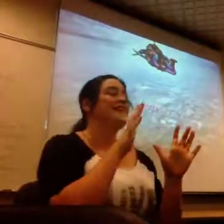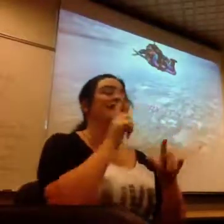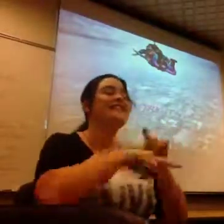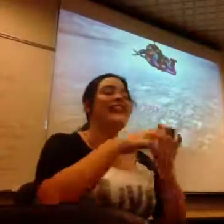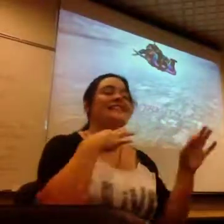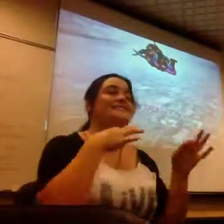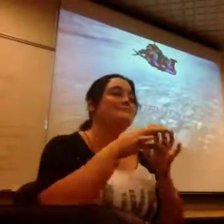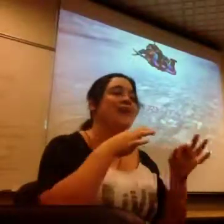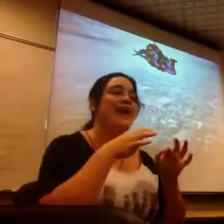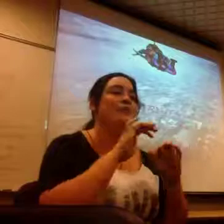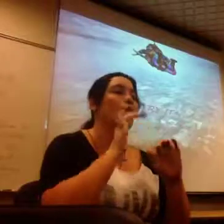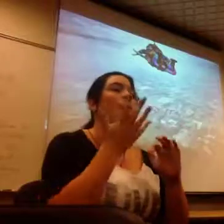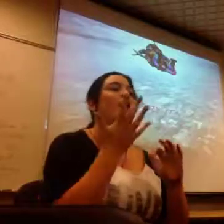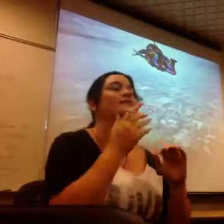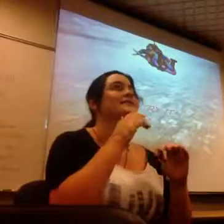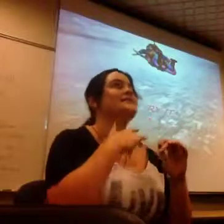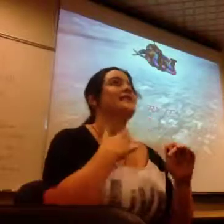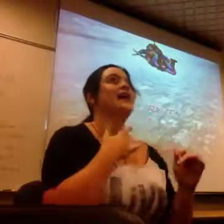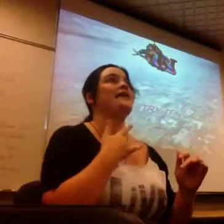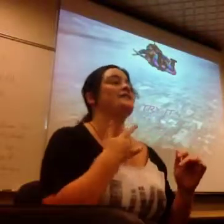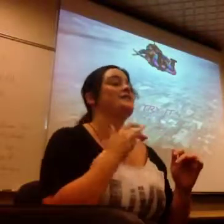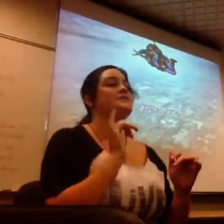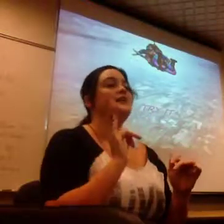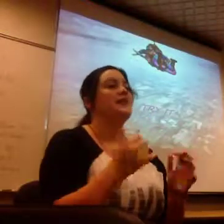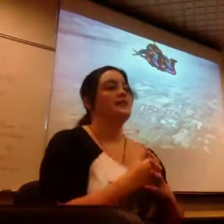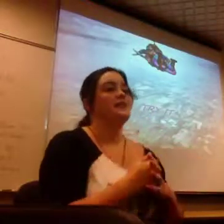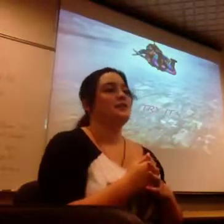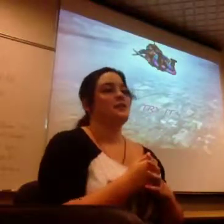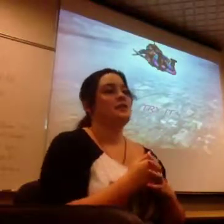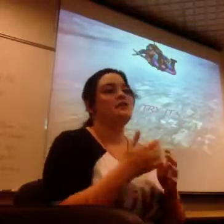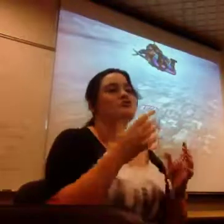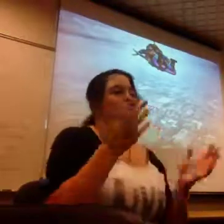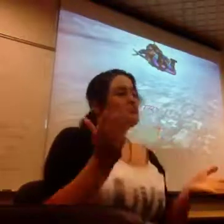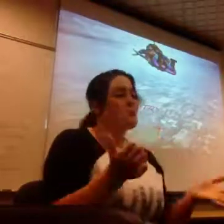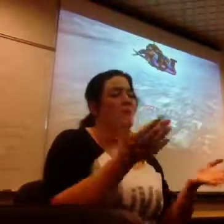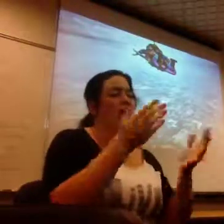It's just something you have to experience. Just go out and do. So